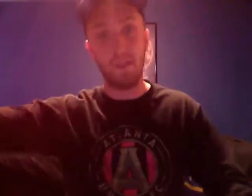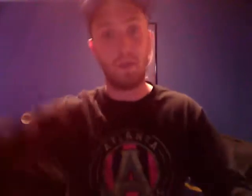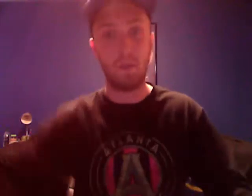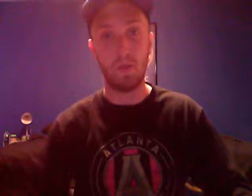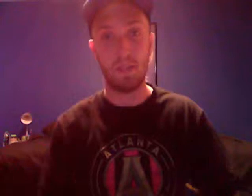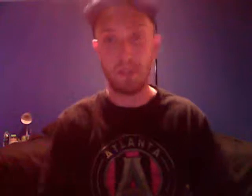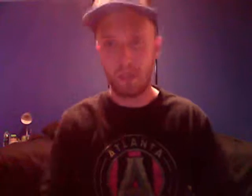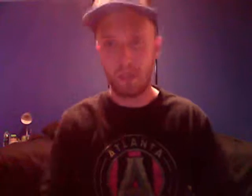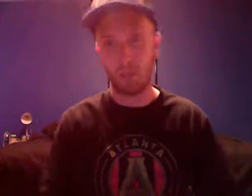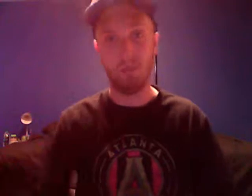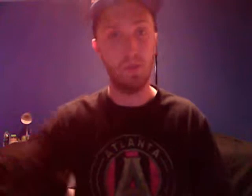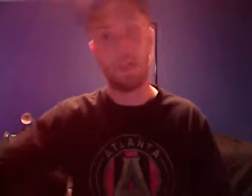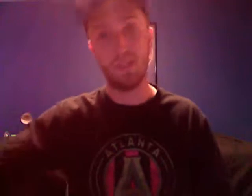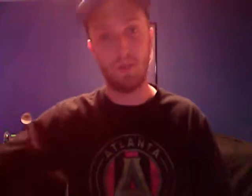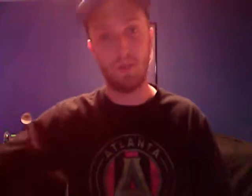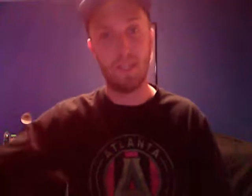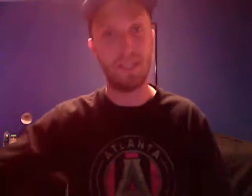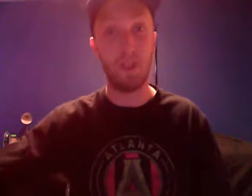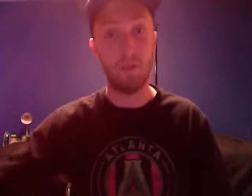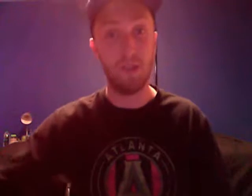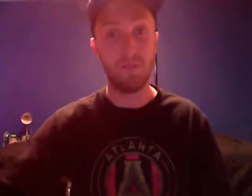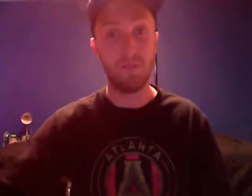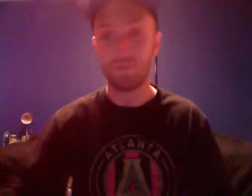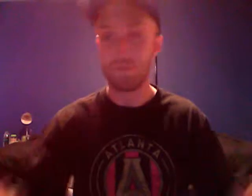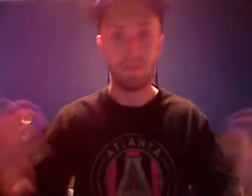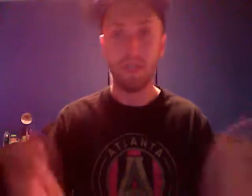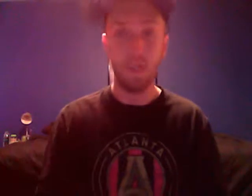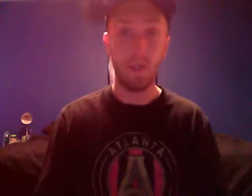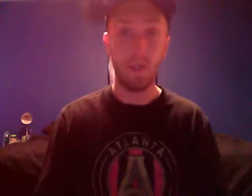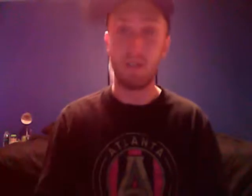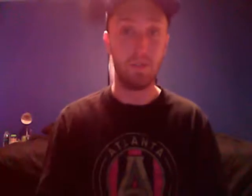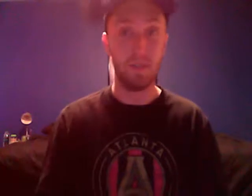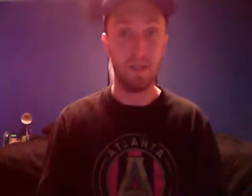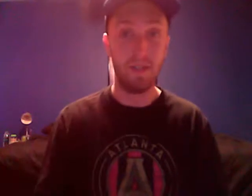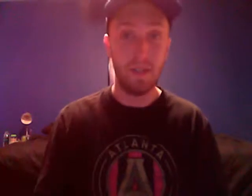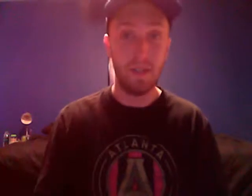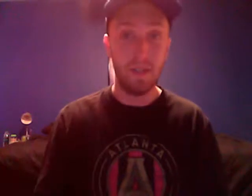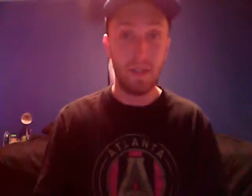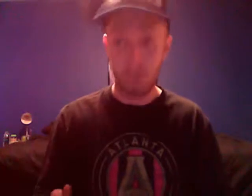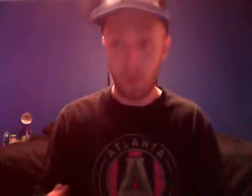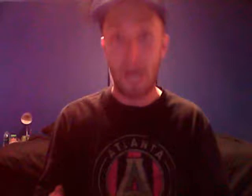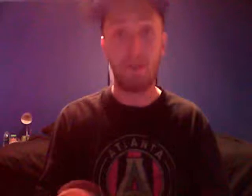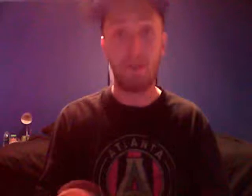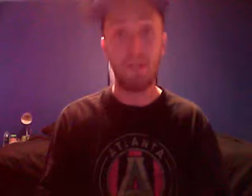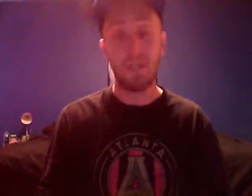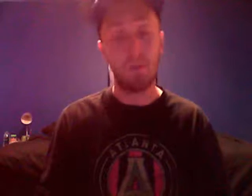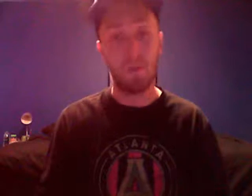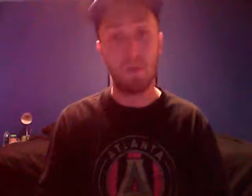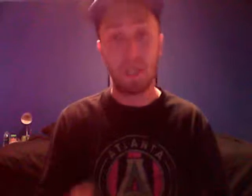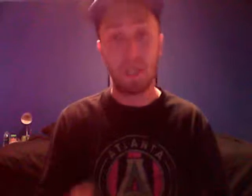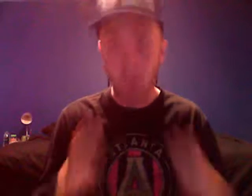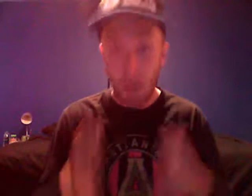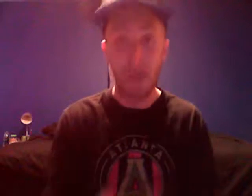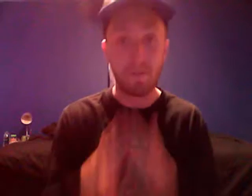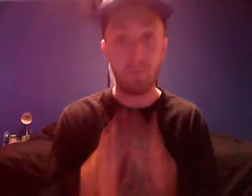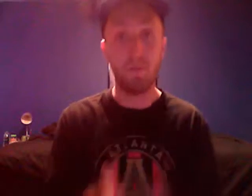far post instead of actually moving his feet to get over there. You got to do better there. You have to move your feet. You have to